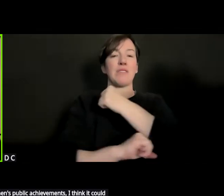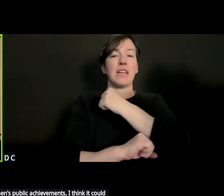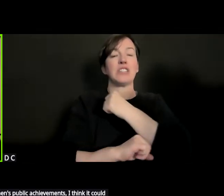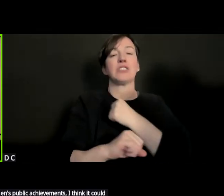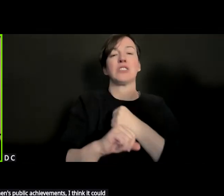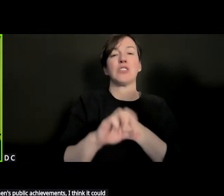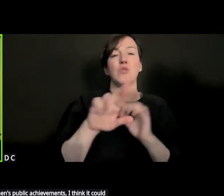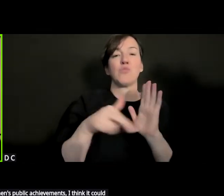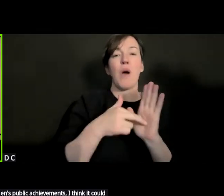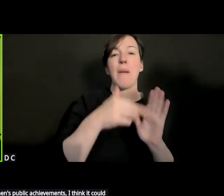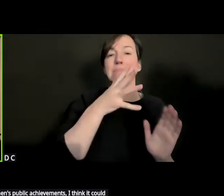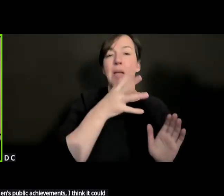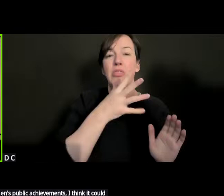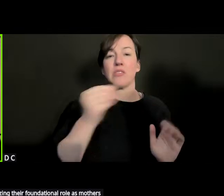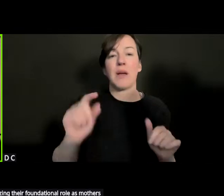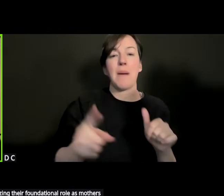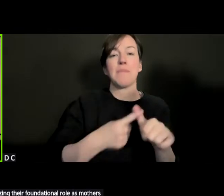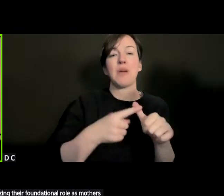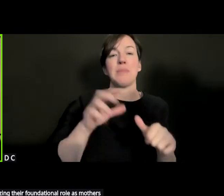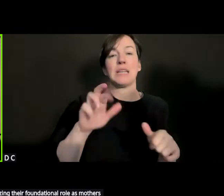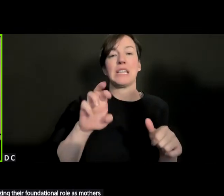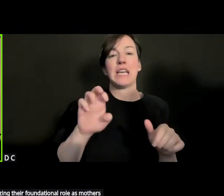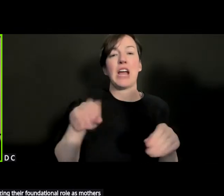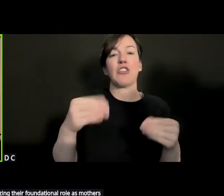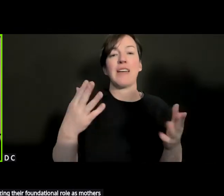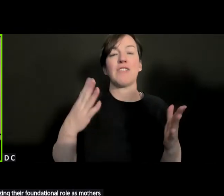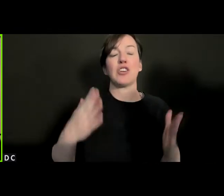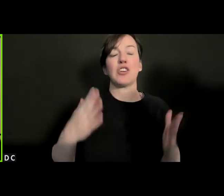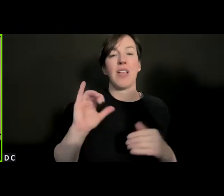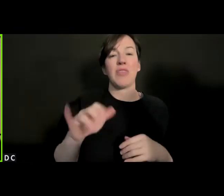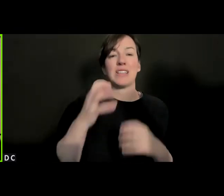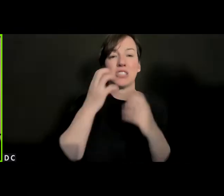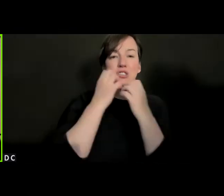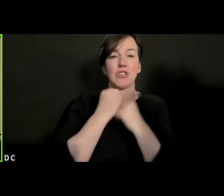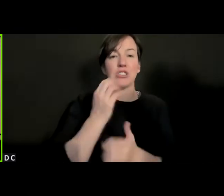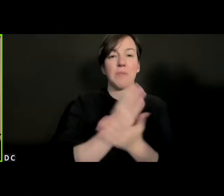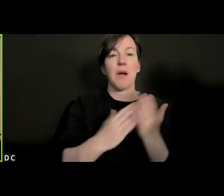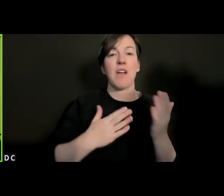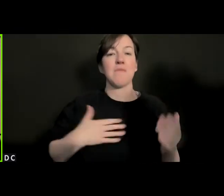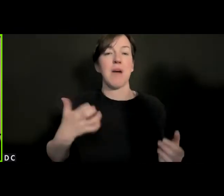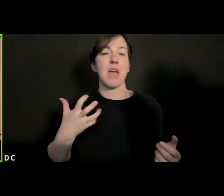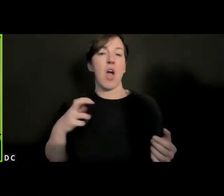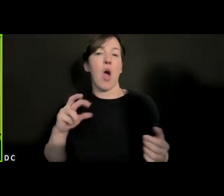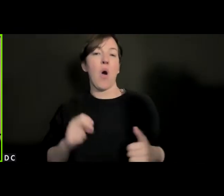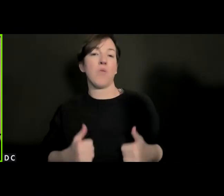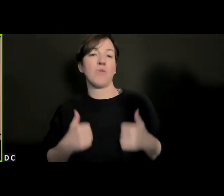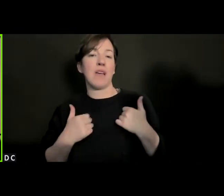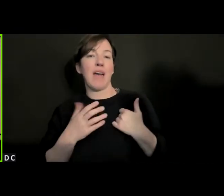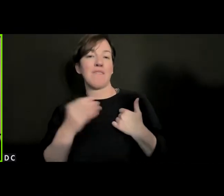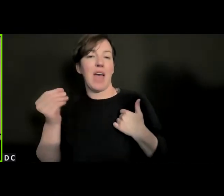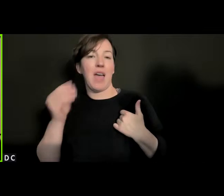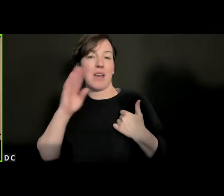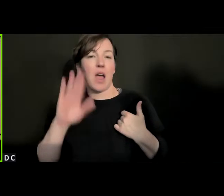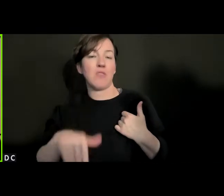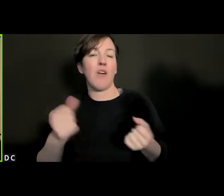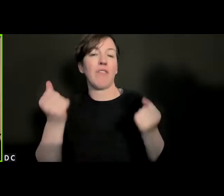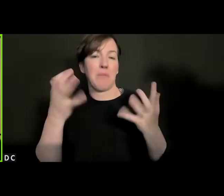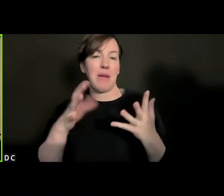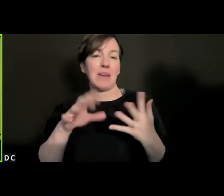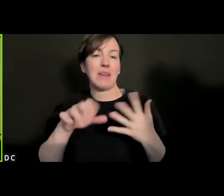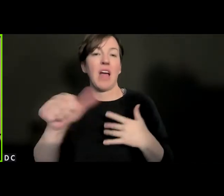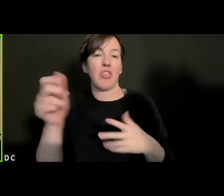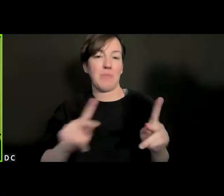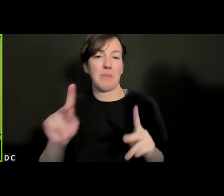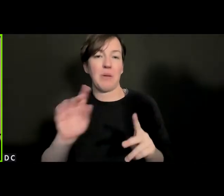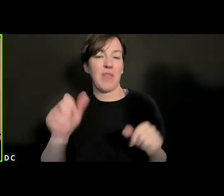and primary caregivers, a role that's been a treasured part of my own life and I know for many others. The